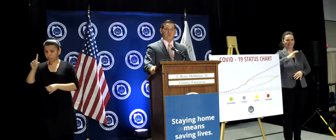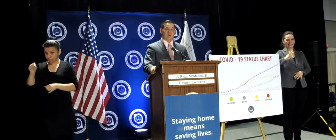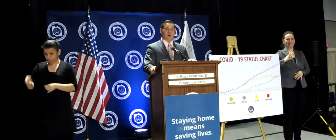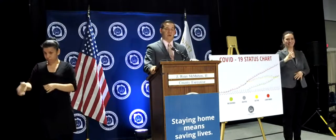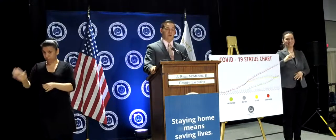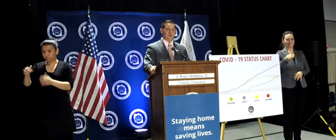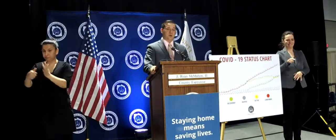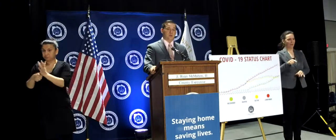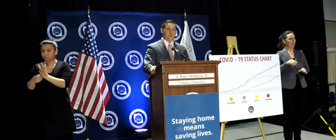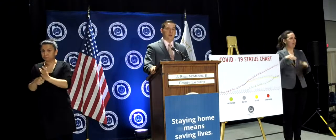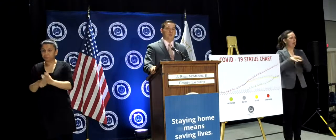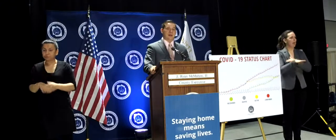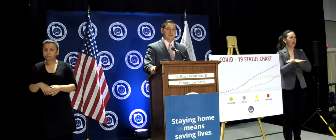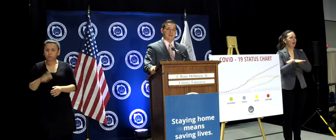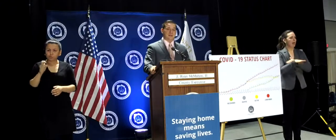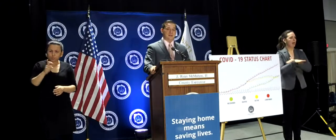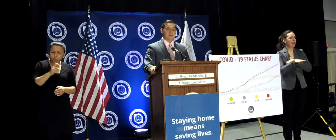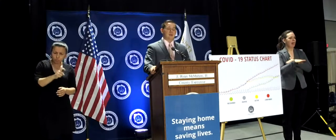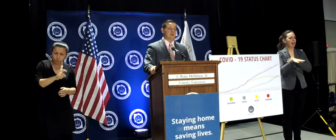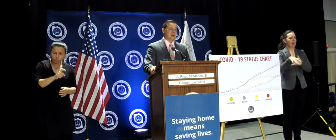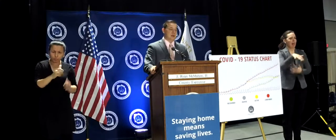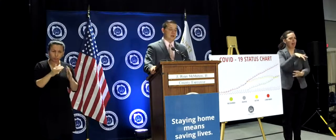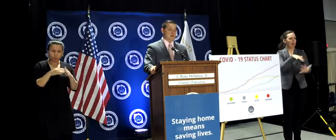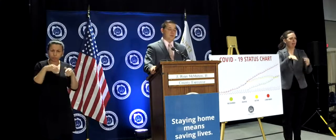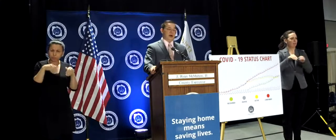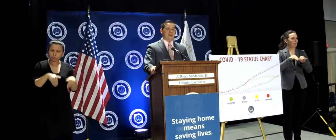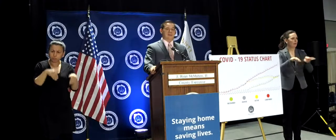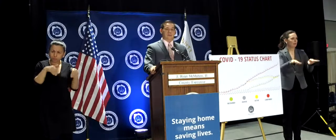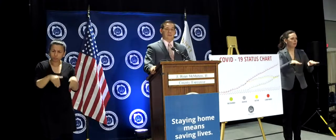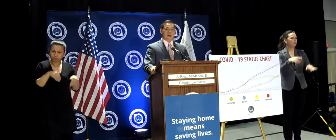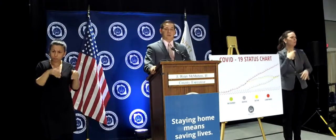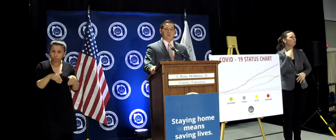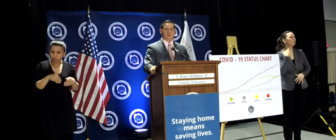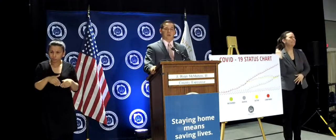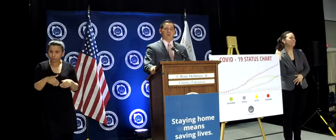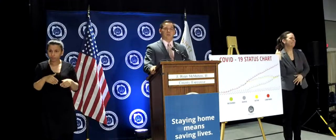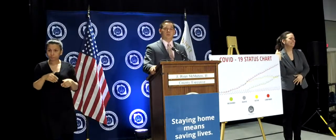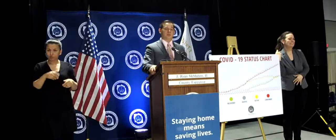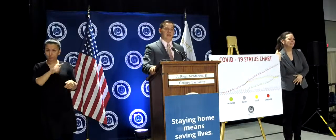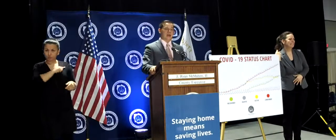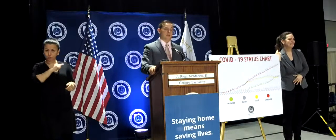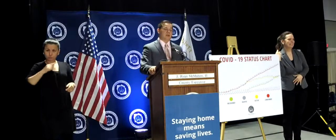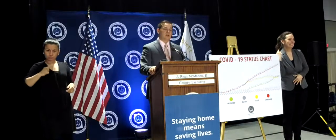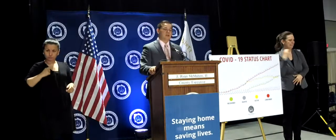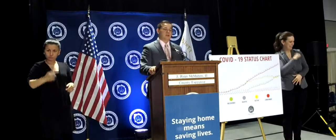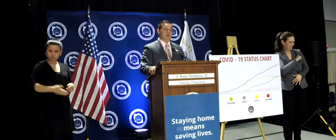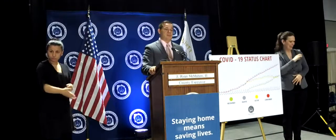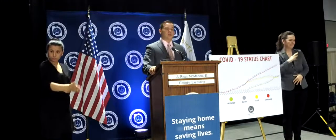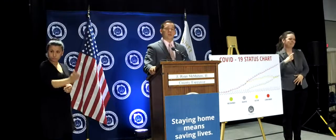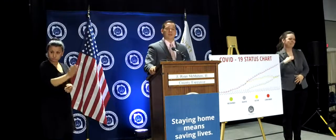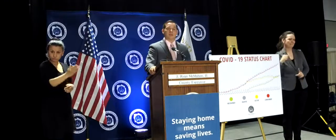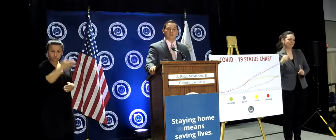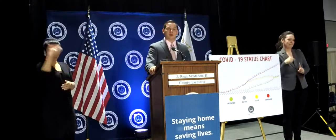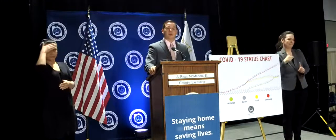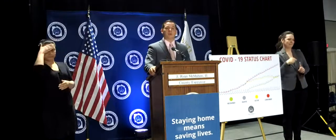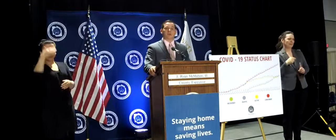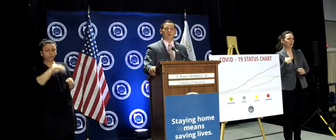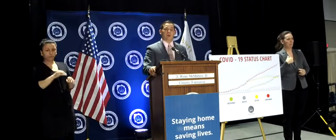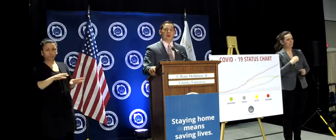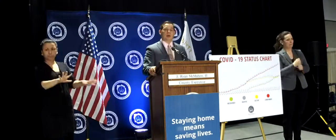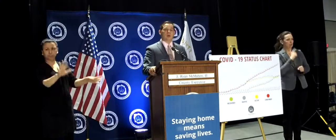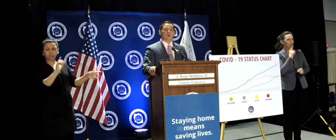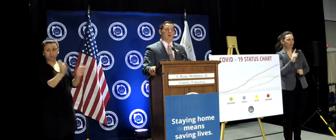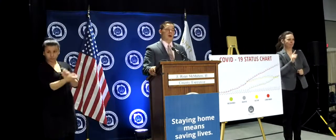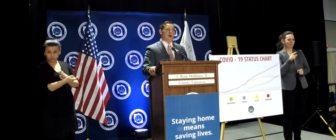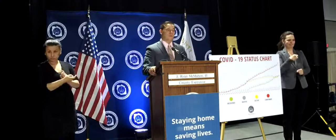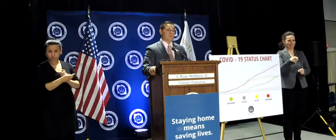risk from our nursing home residents and box in the virus with whatever employees have it. So that's what the need is in our community